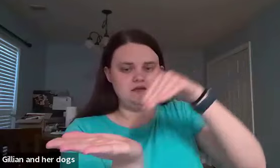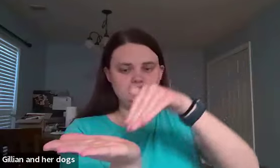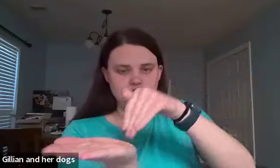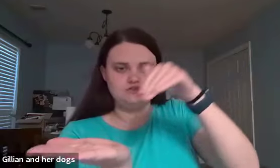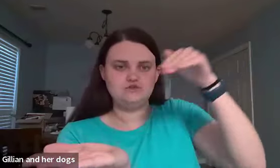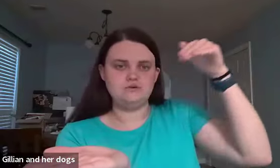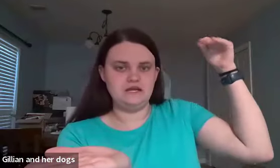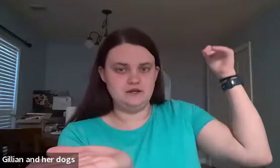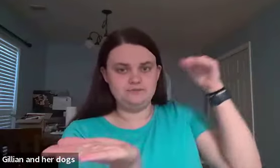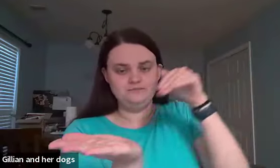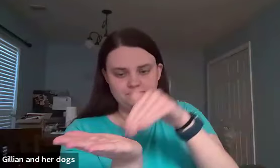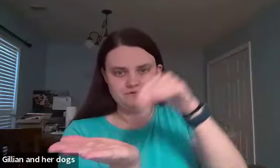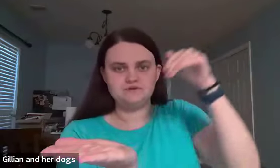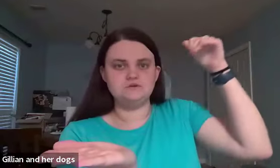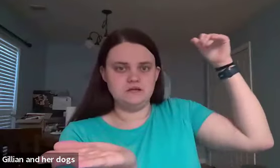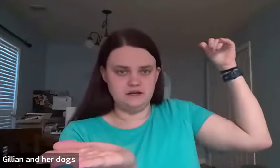away. Tornado. Tornado.